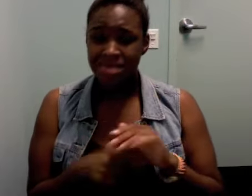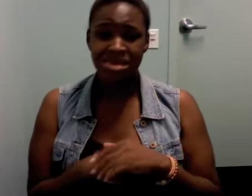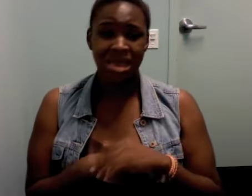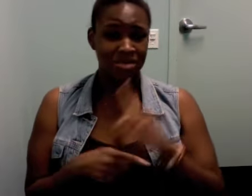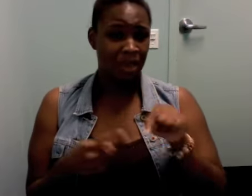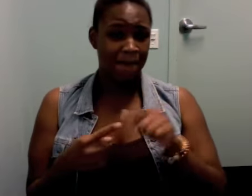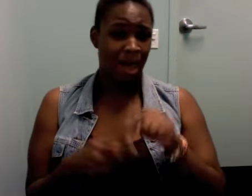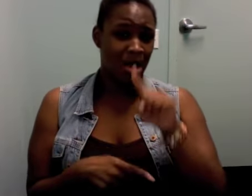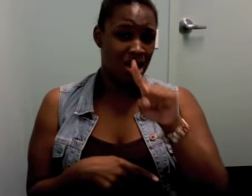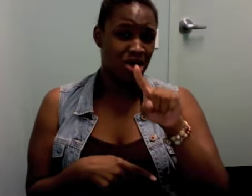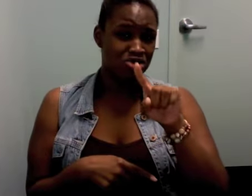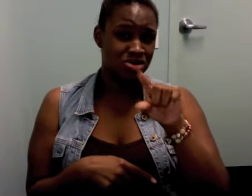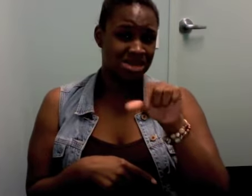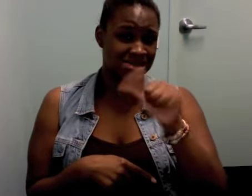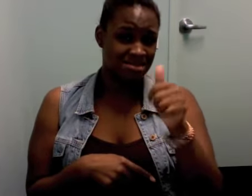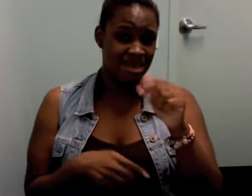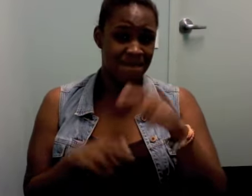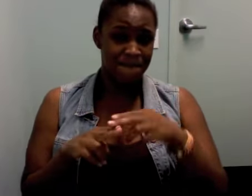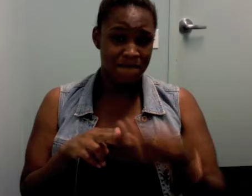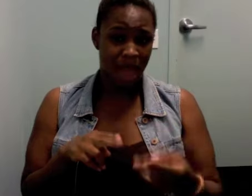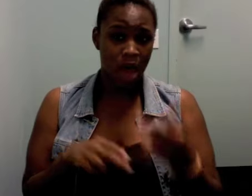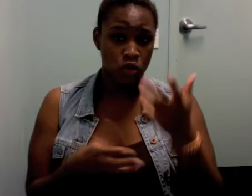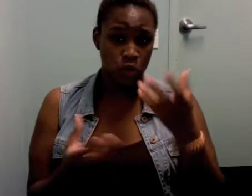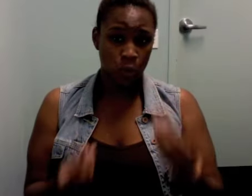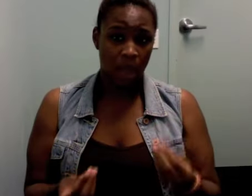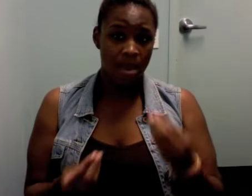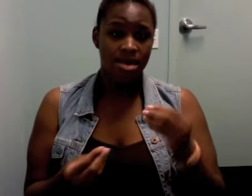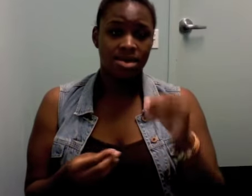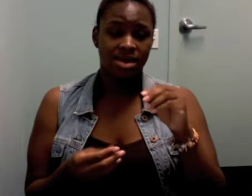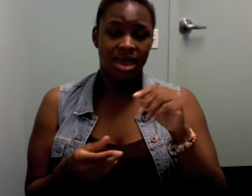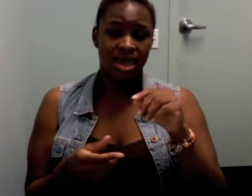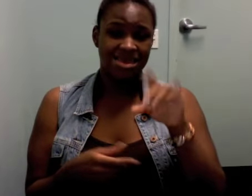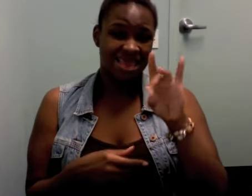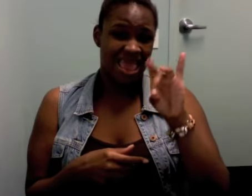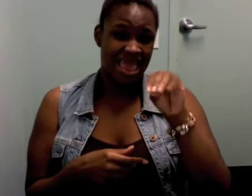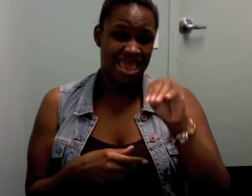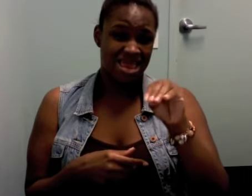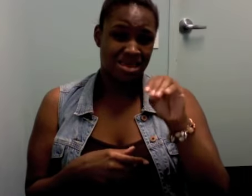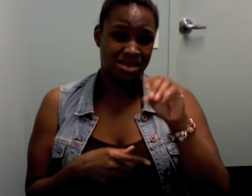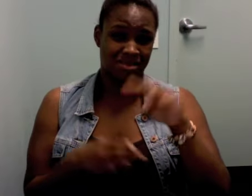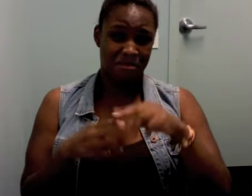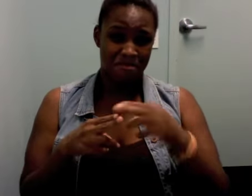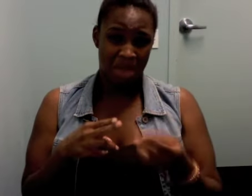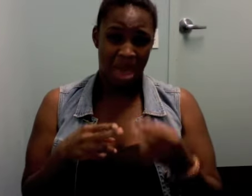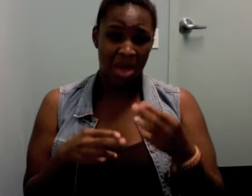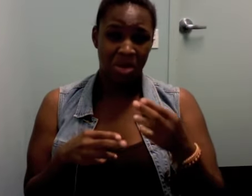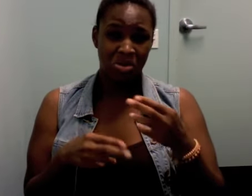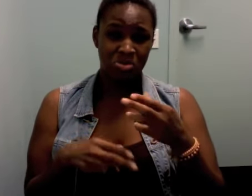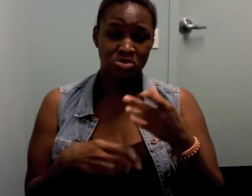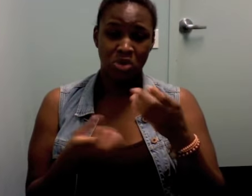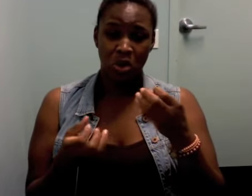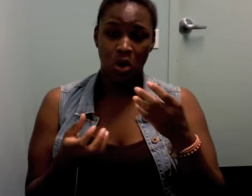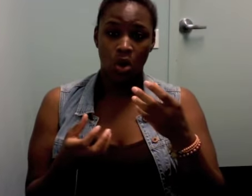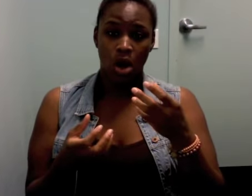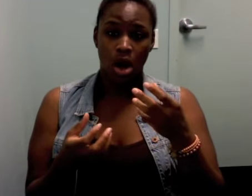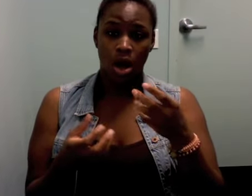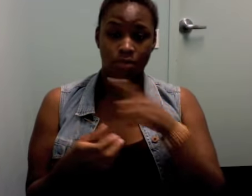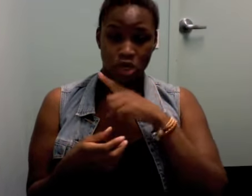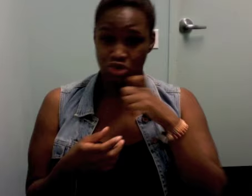110 pounds wet and 80 pounds dry, so it absorbs a little water. One of the considerations, and they're spendy too. But